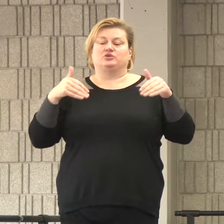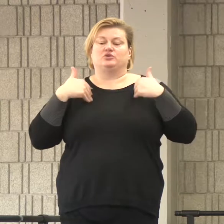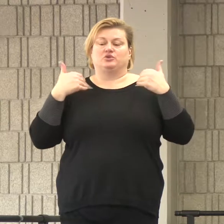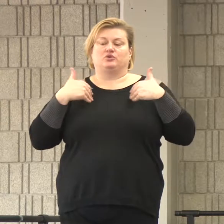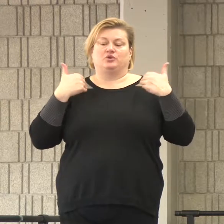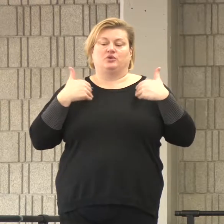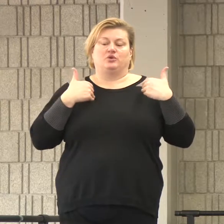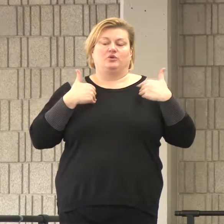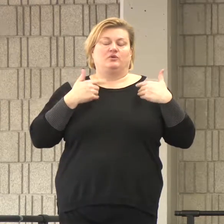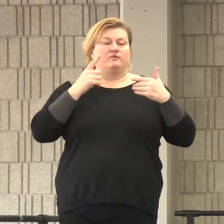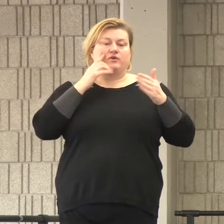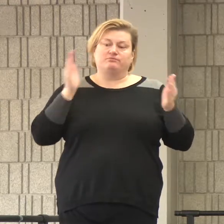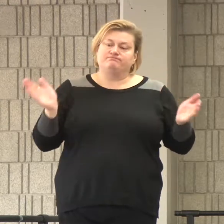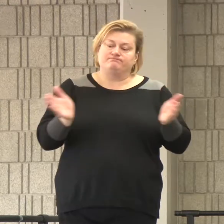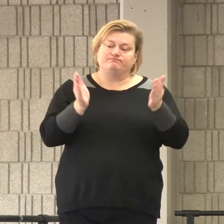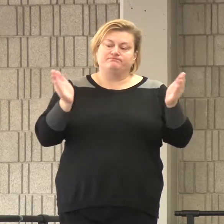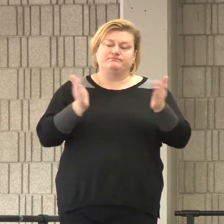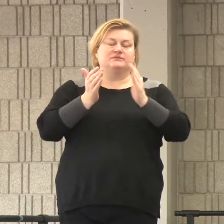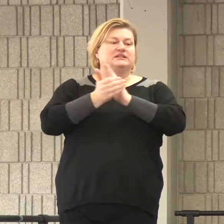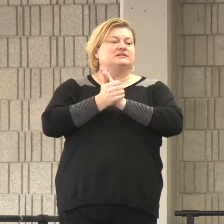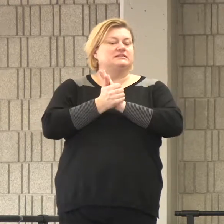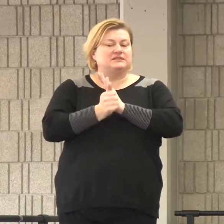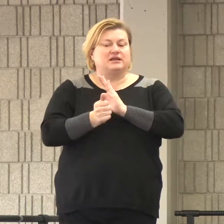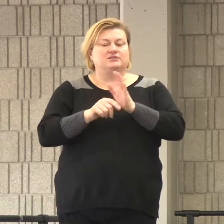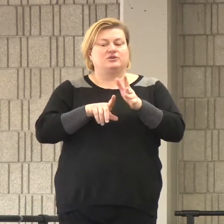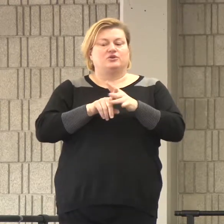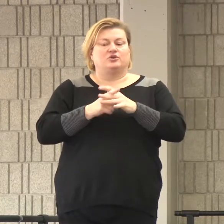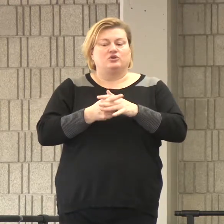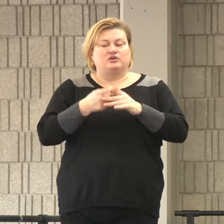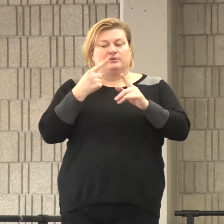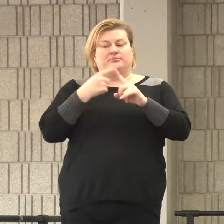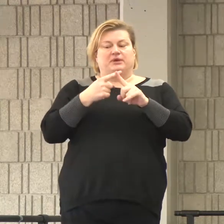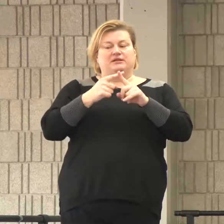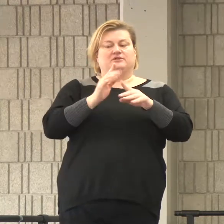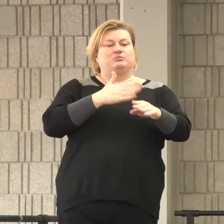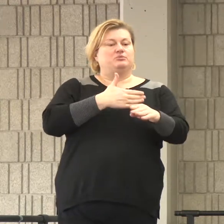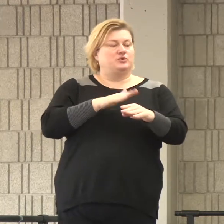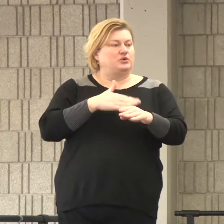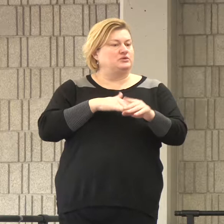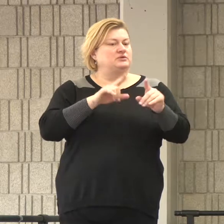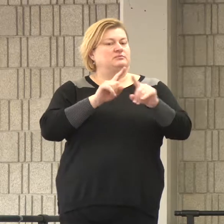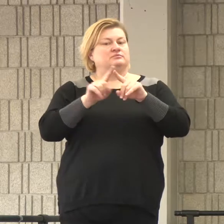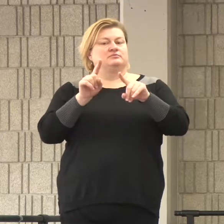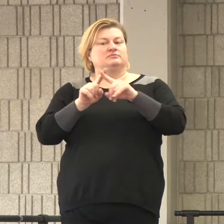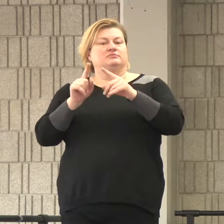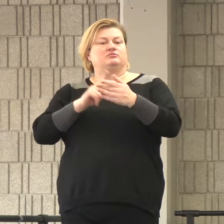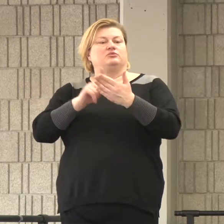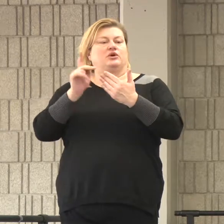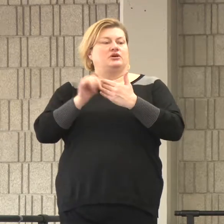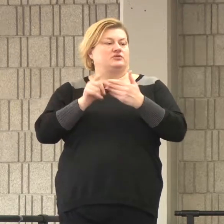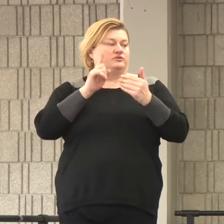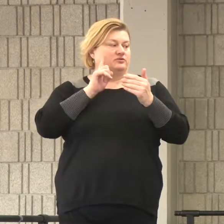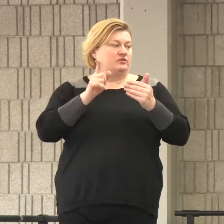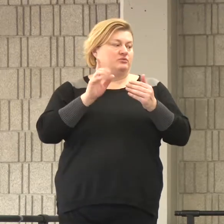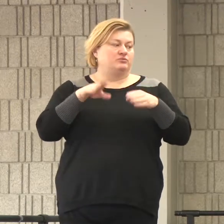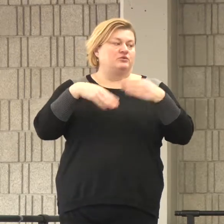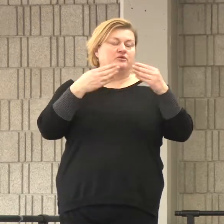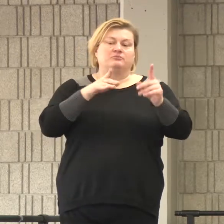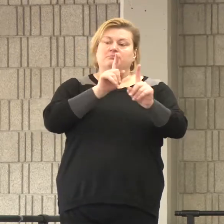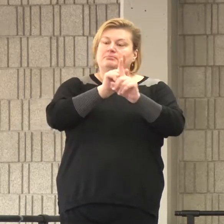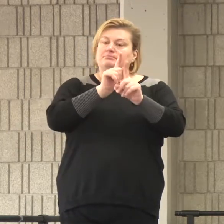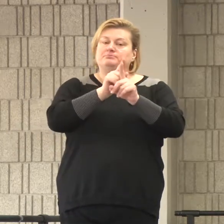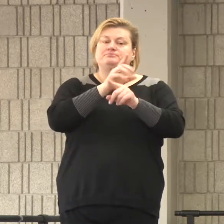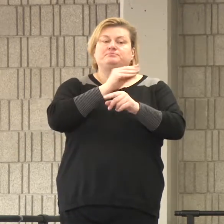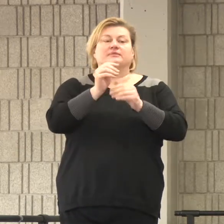by cultivating their talents in original, positive music and multimedia projects, while providing mentoring and